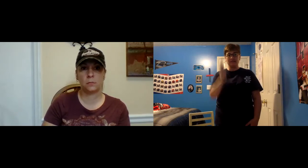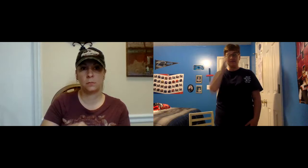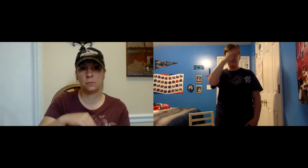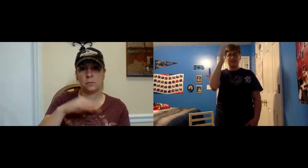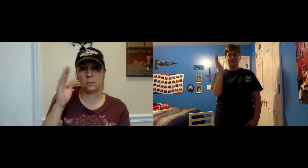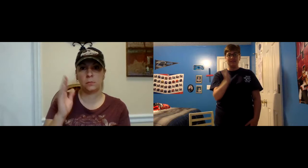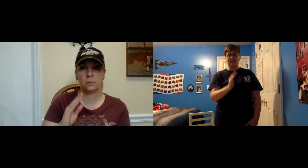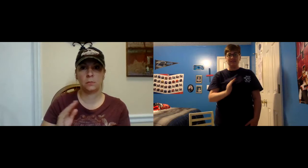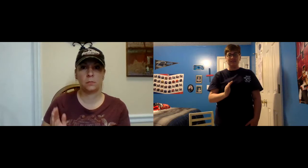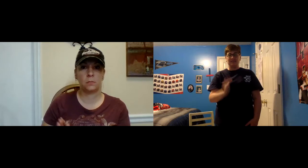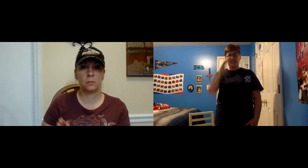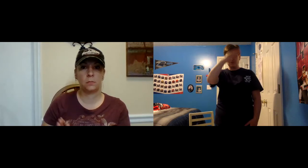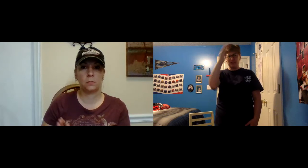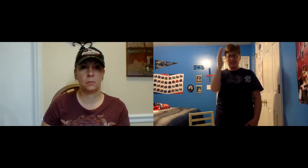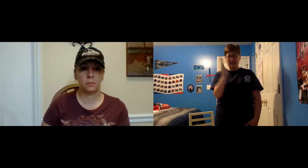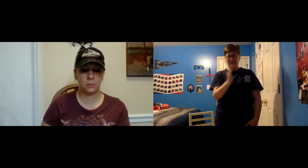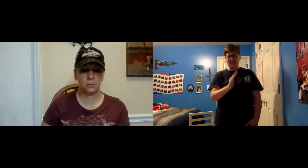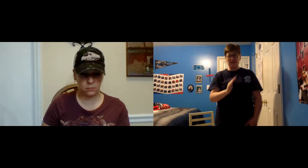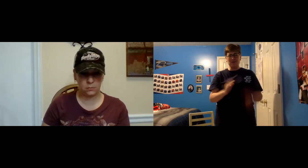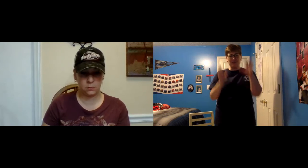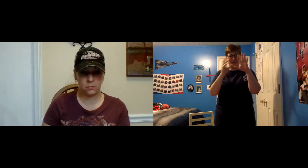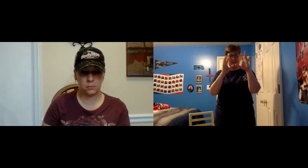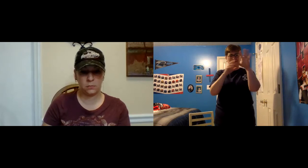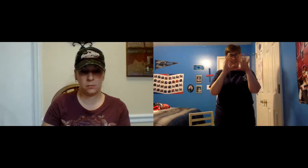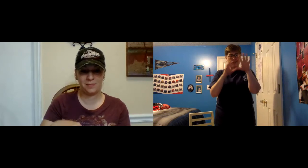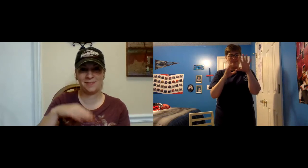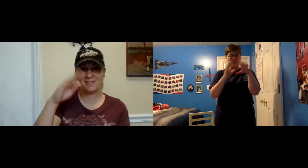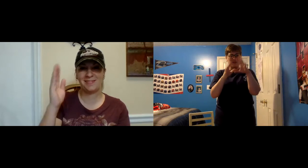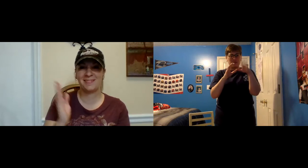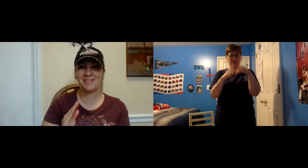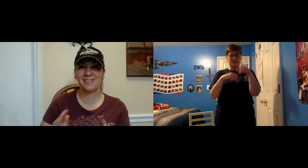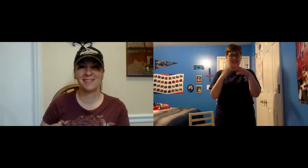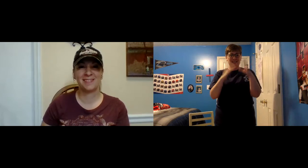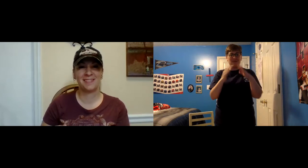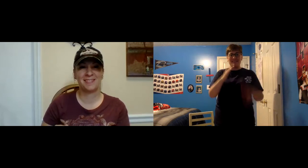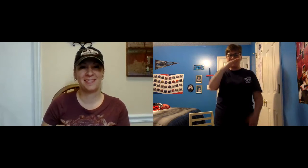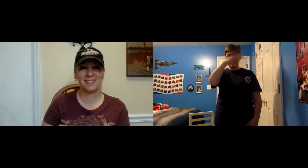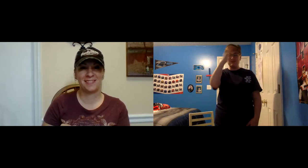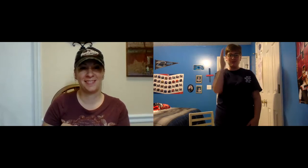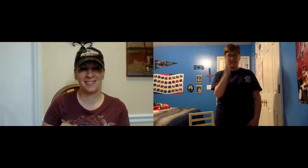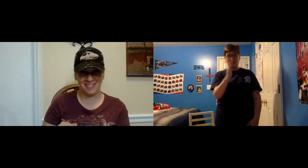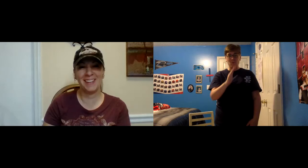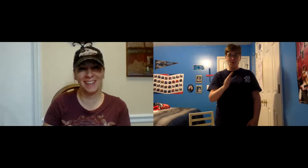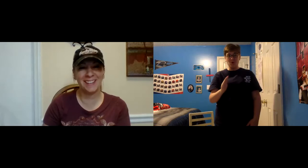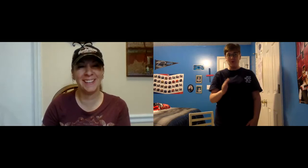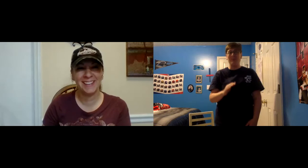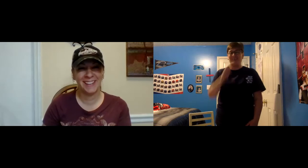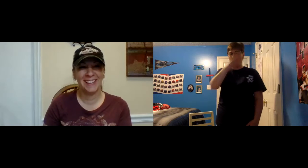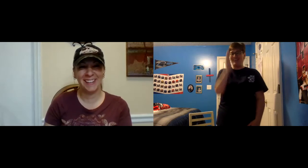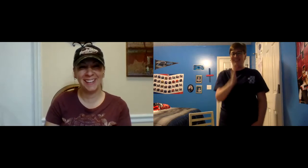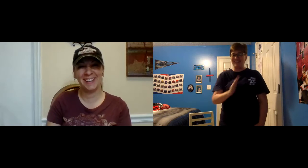line. That's really neat how that looks with, because on the computer it's like slowing things down so it looks like,